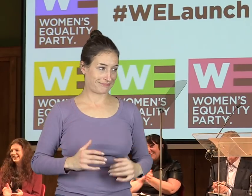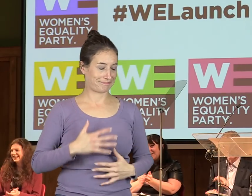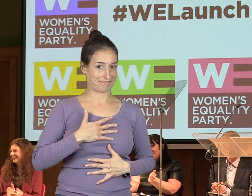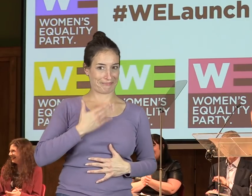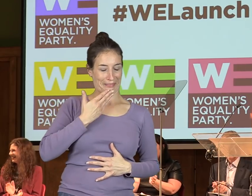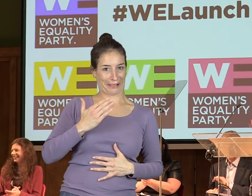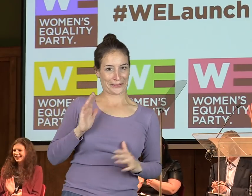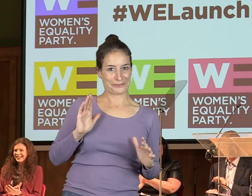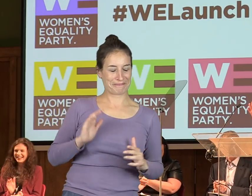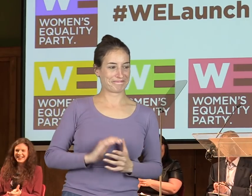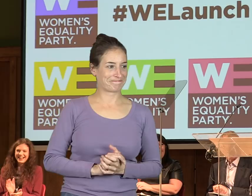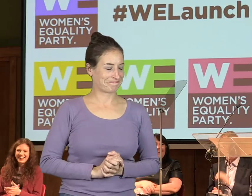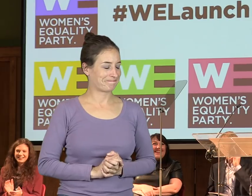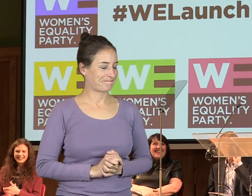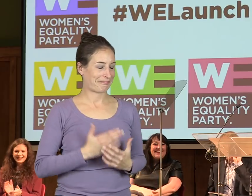Yeah!